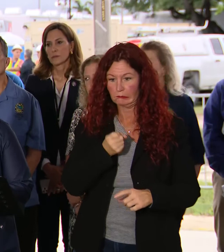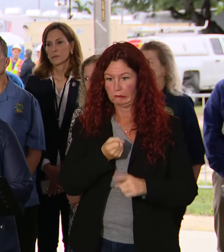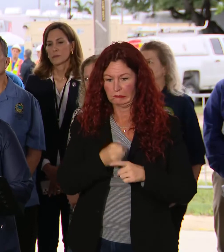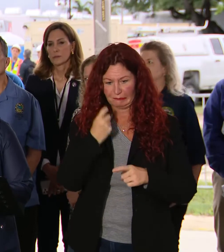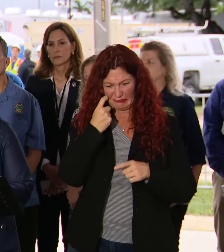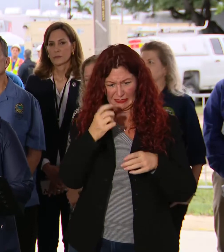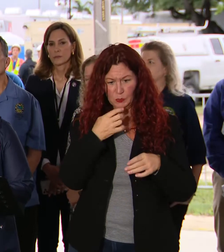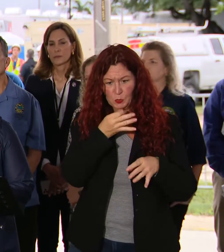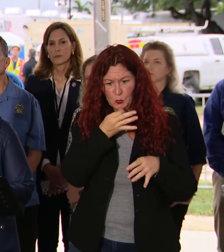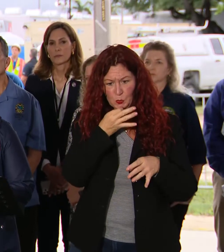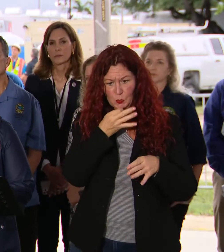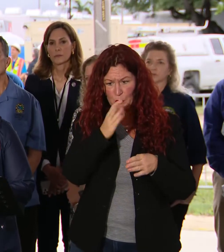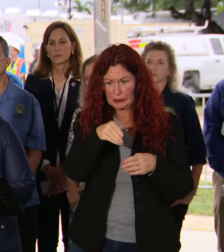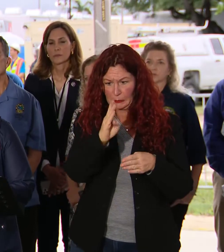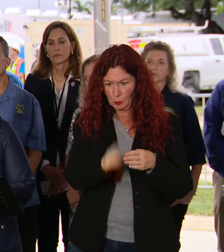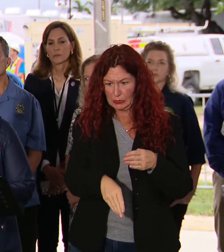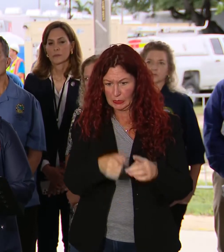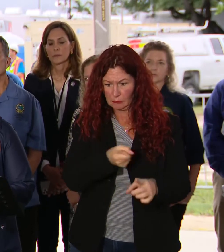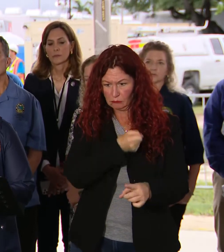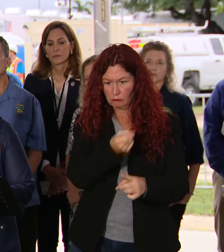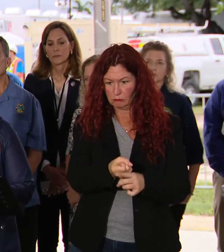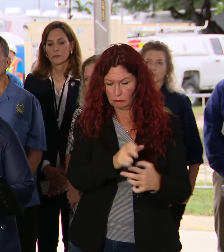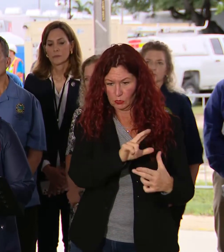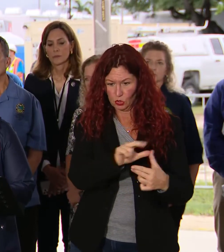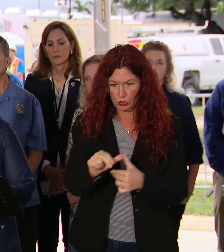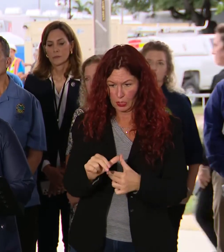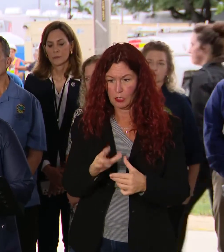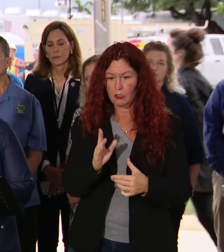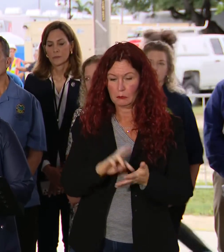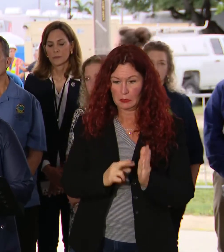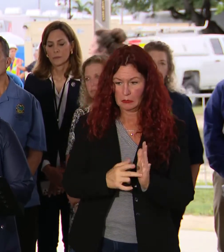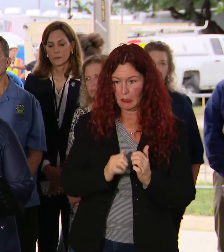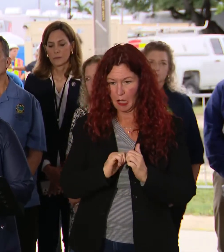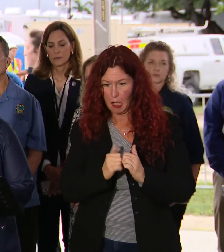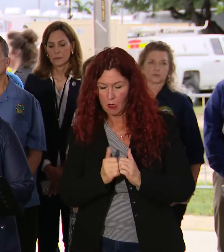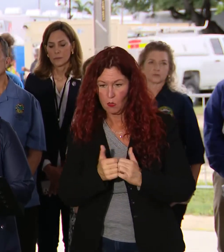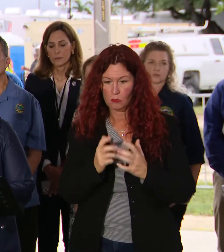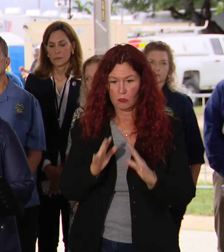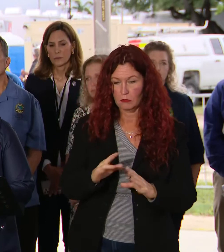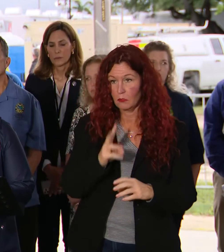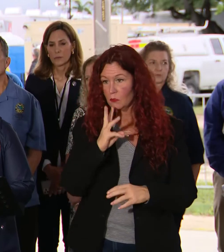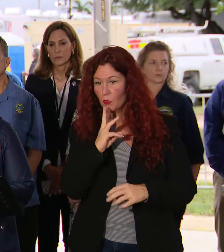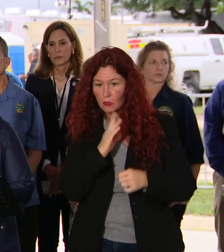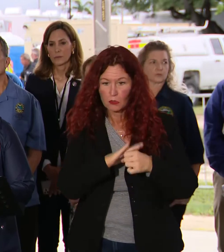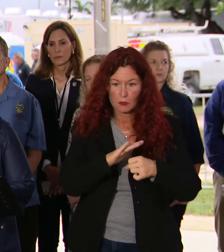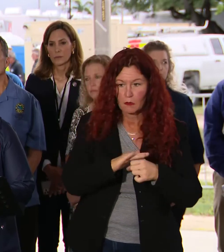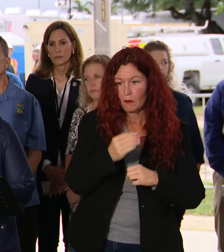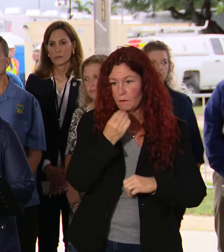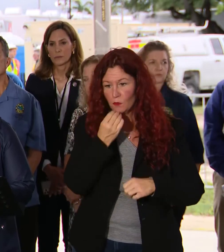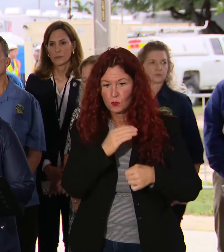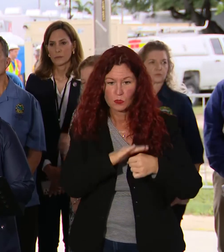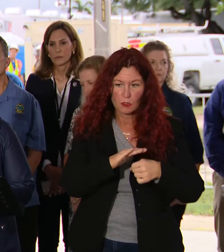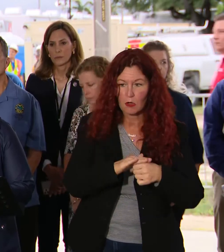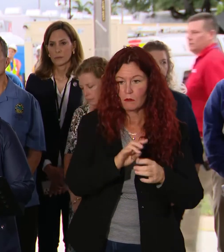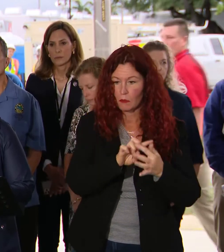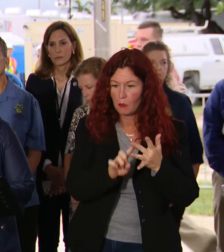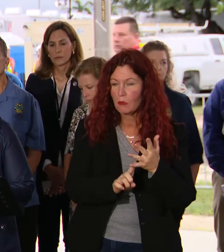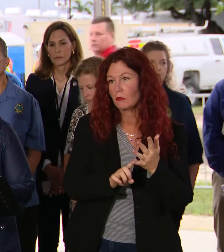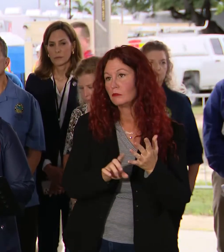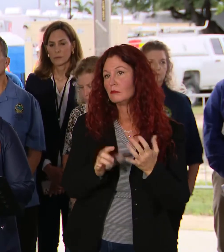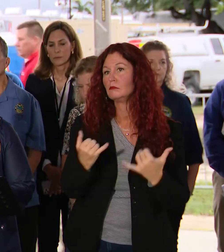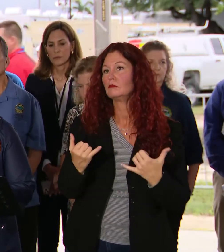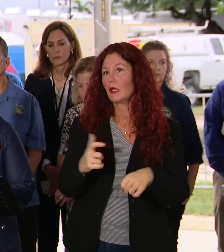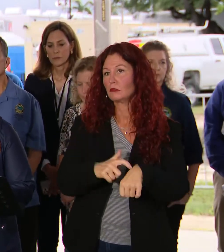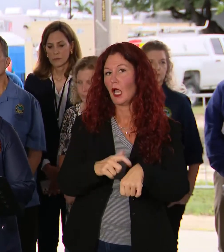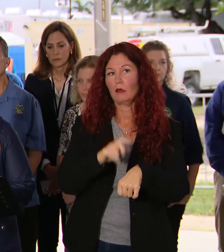major storm. Our Office of Emergency Management, Charles Cyril, and Florida Department of Emergency Management Director Kevin Guthrie